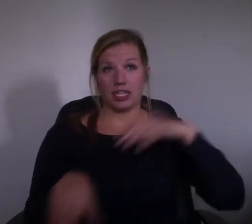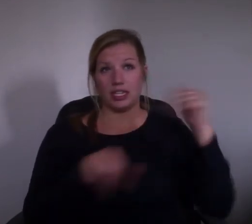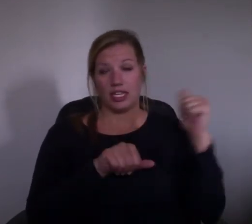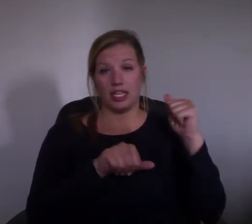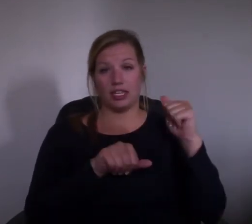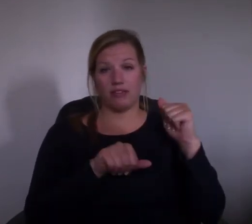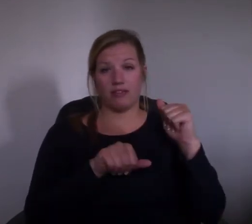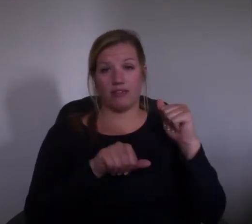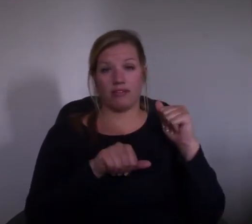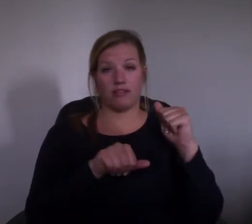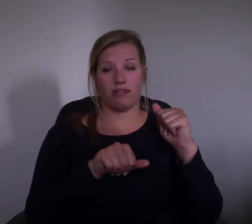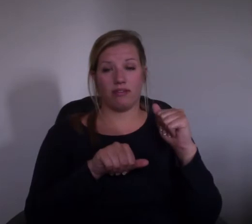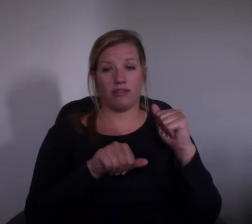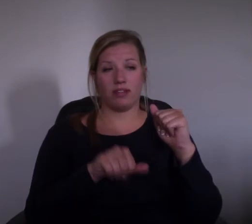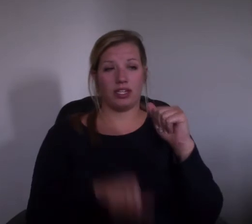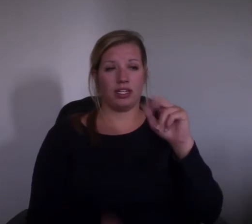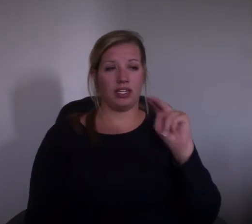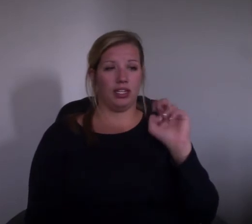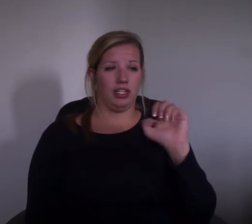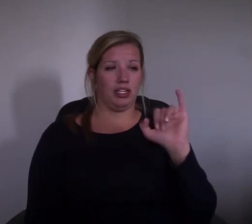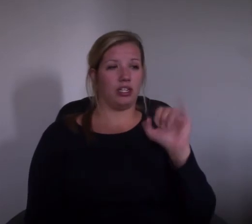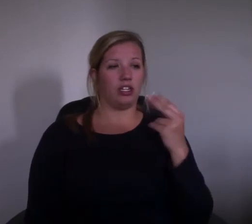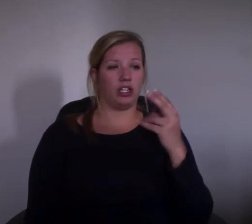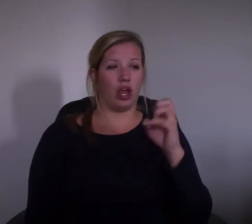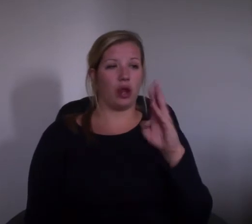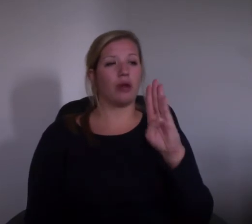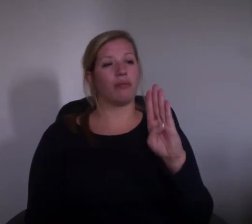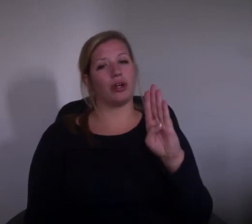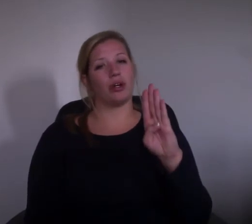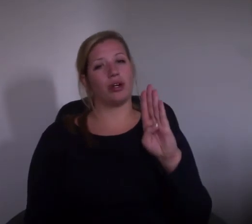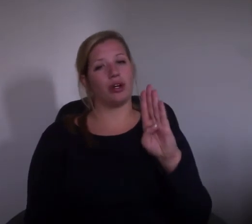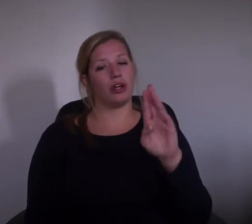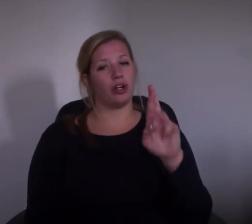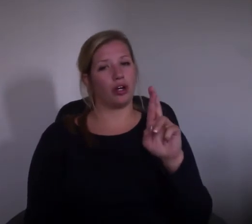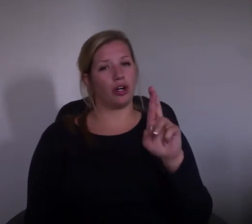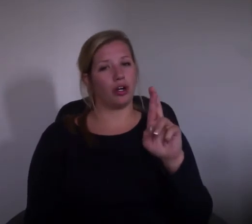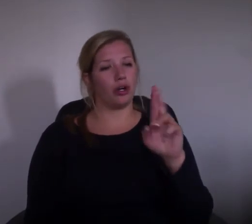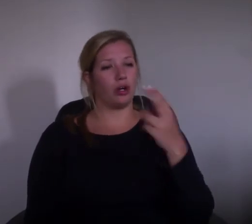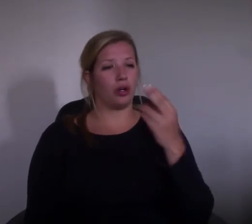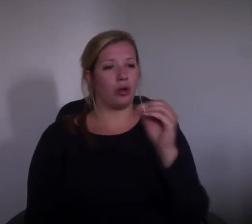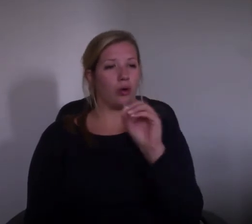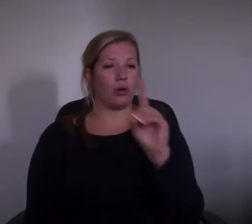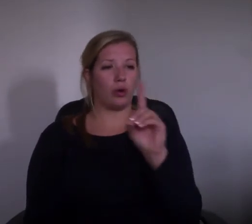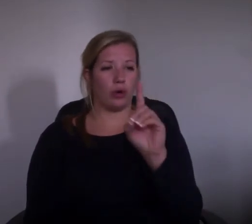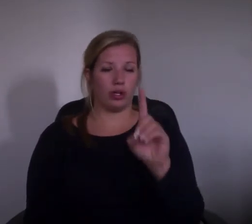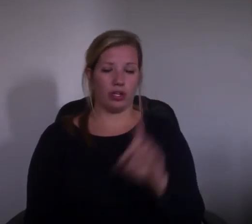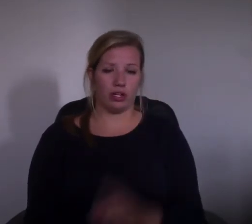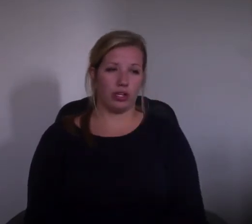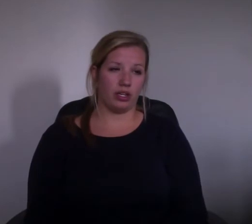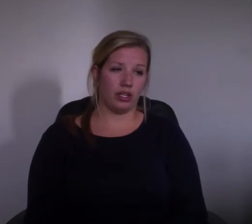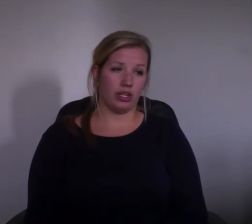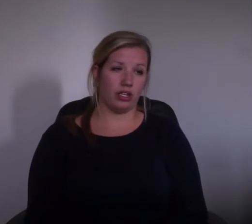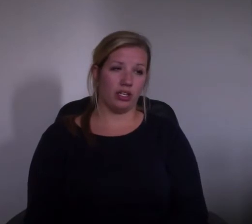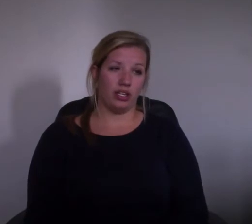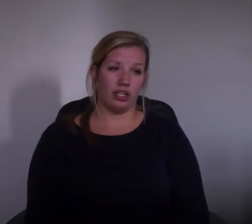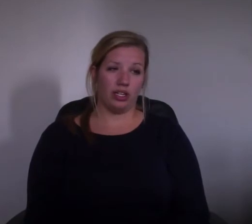be prone to flooding, or may have a wildland urban interface,